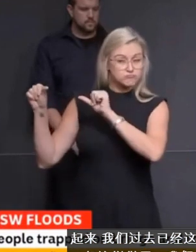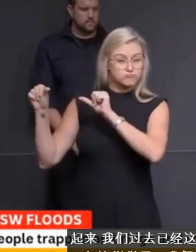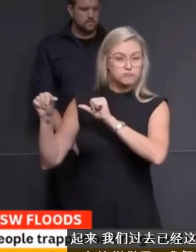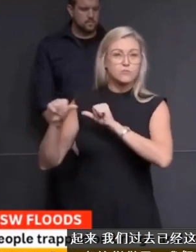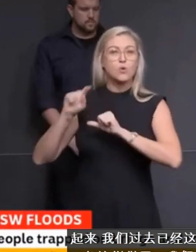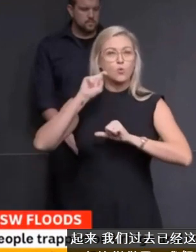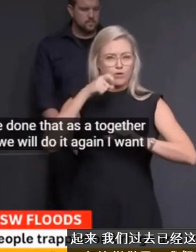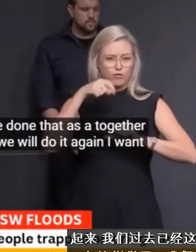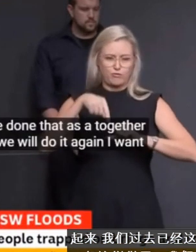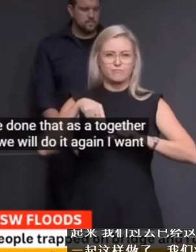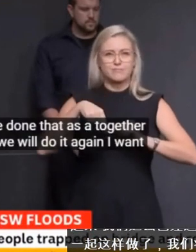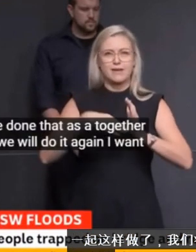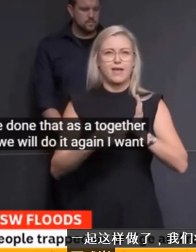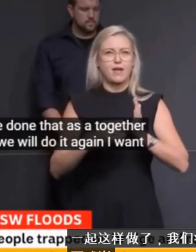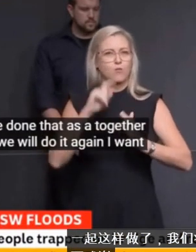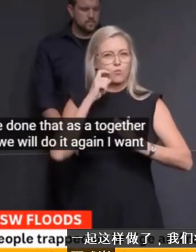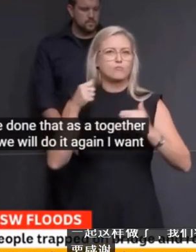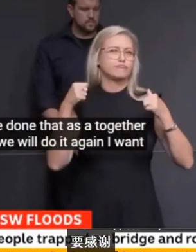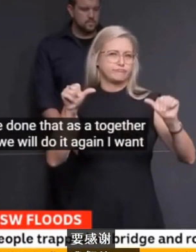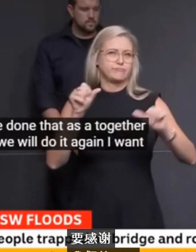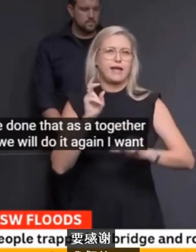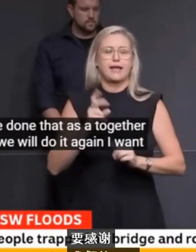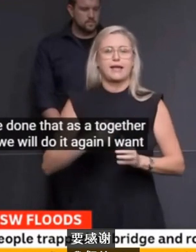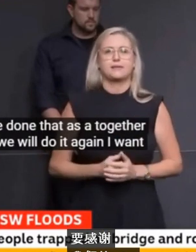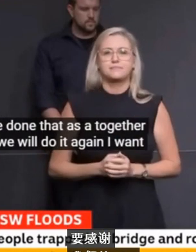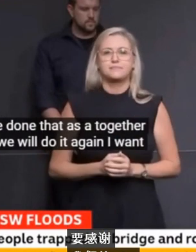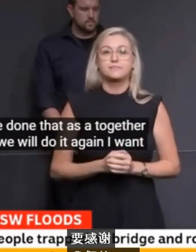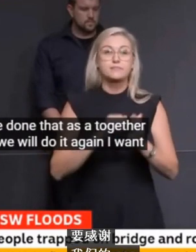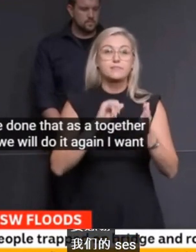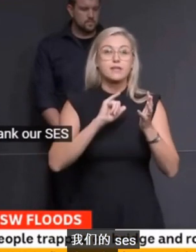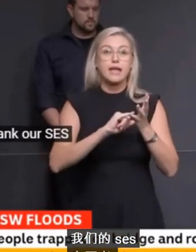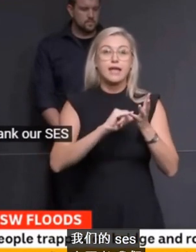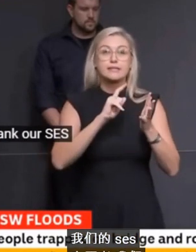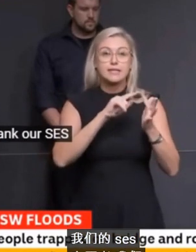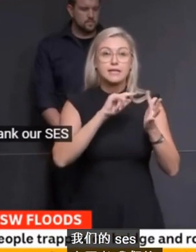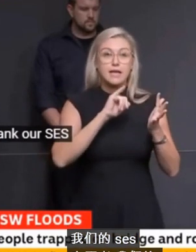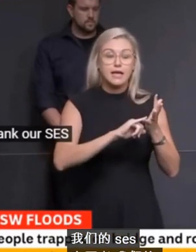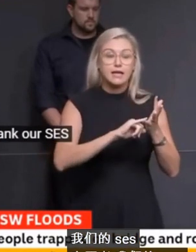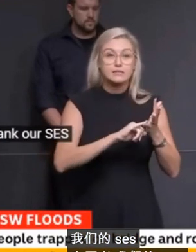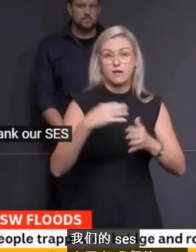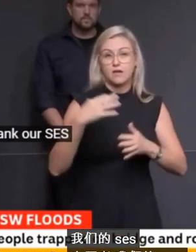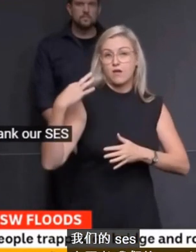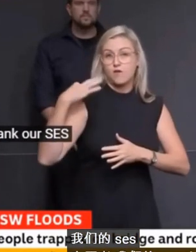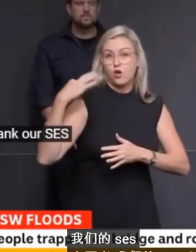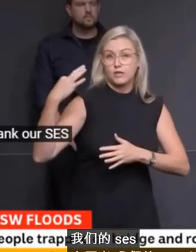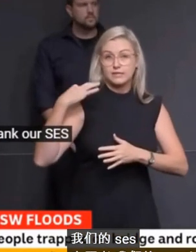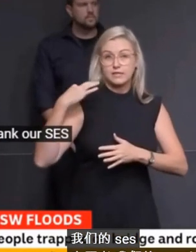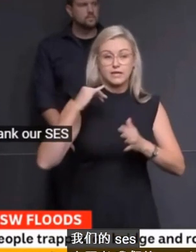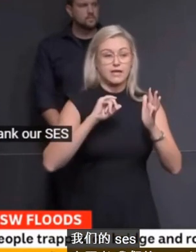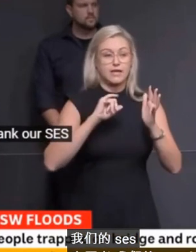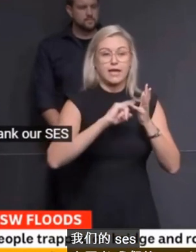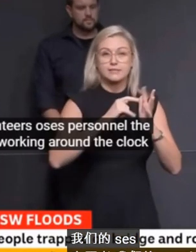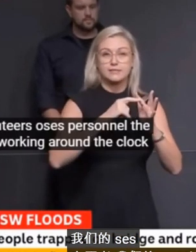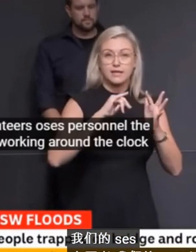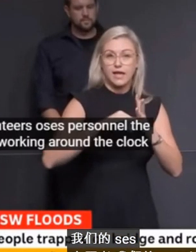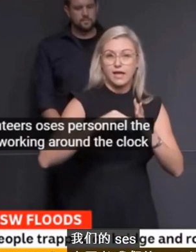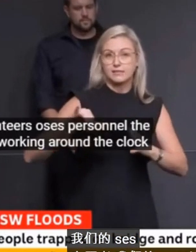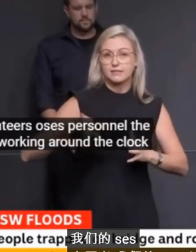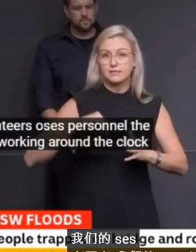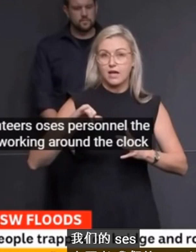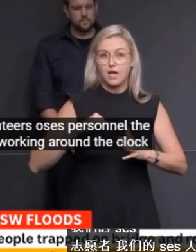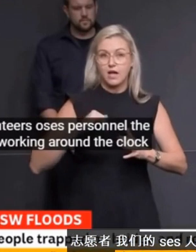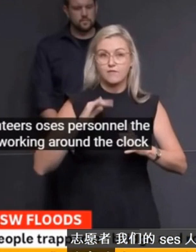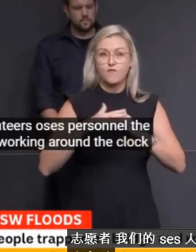do it again. I want to thank our SES volunteers, our SES personnel, the